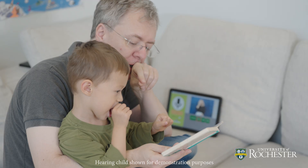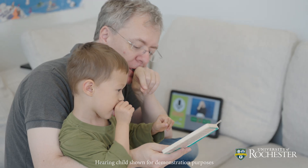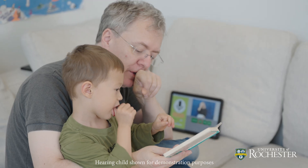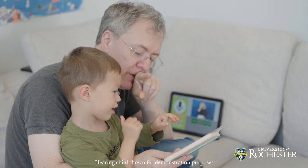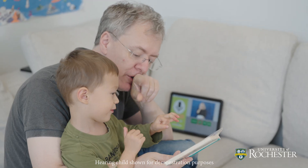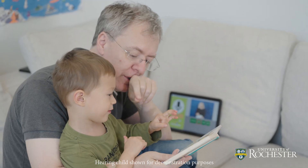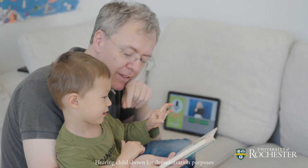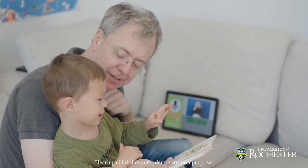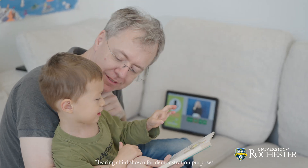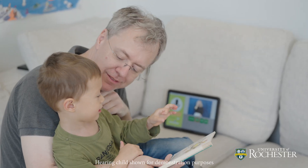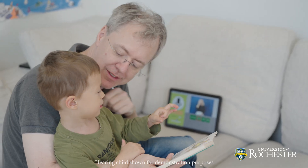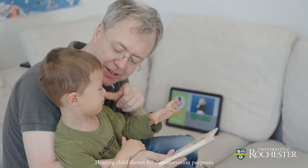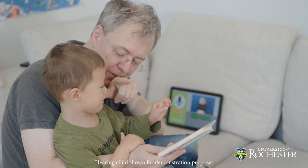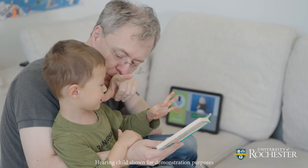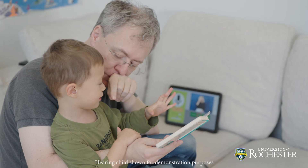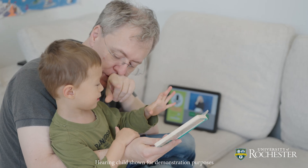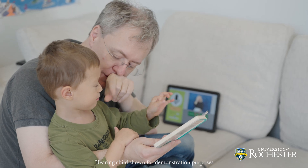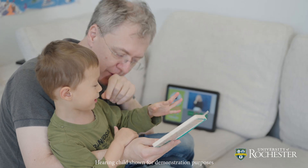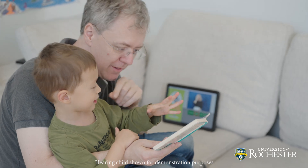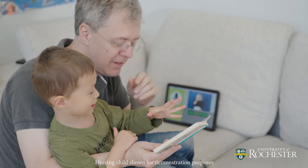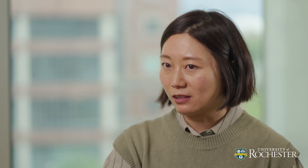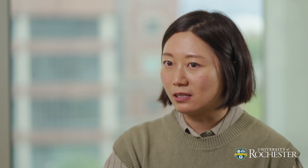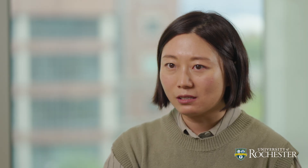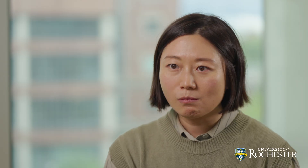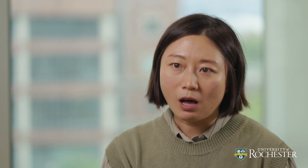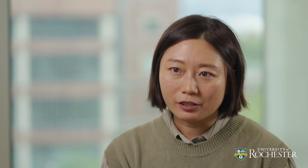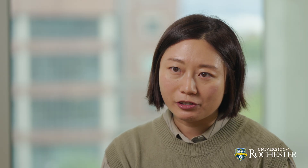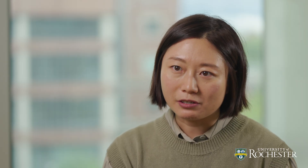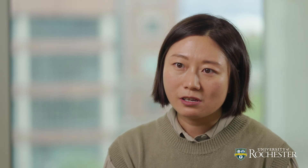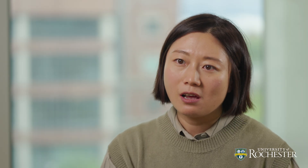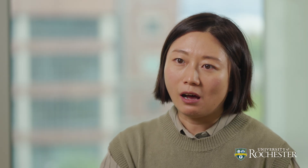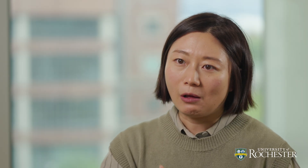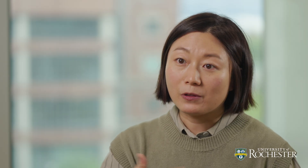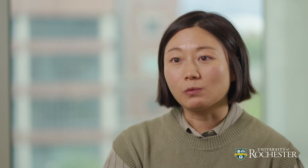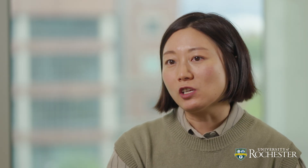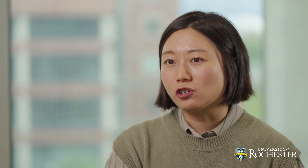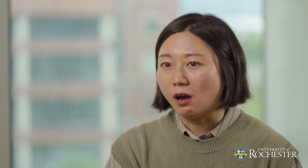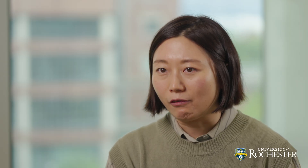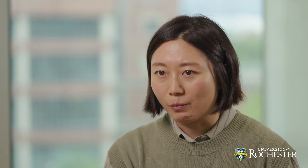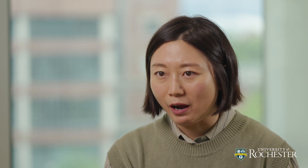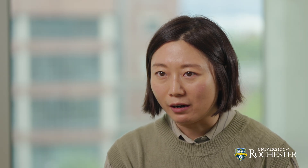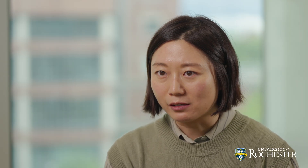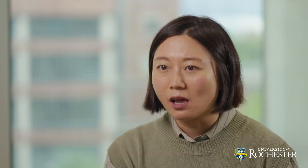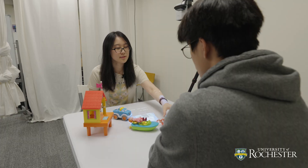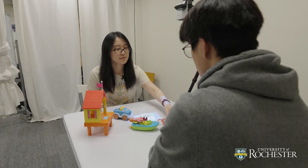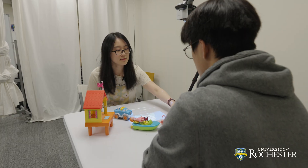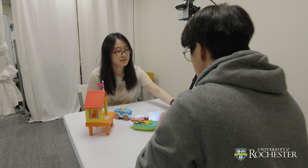which is considered their natural language. The system monitors the speech of the parent and also